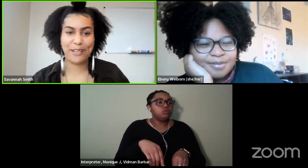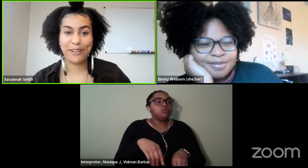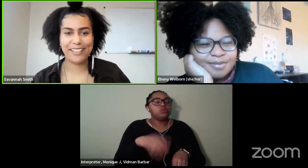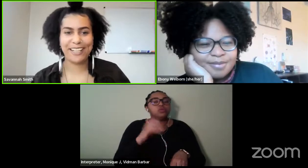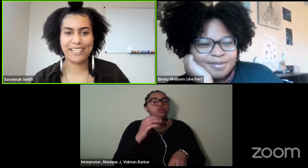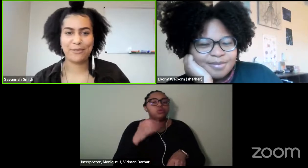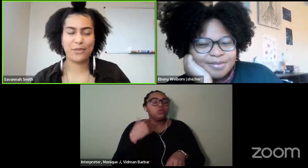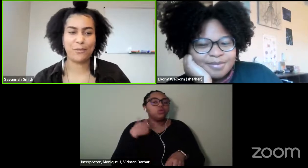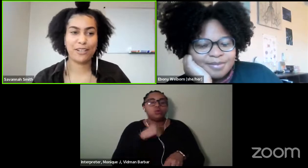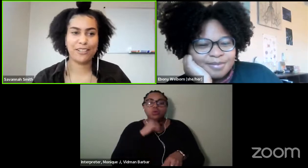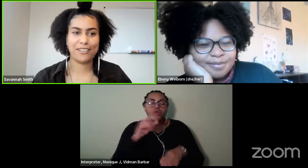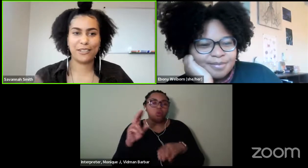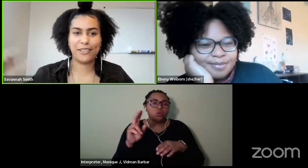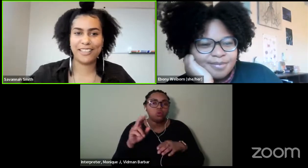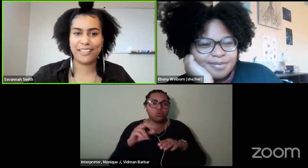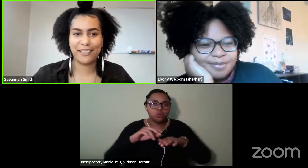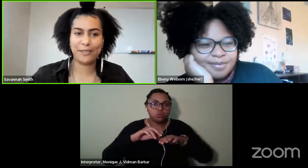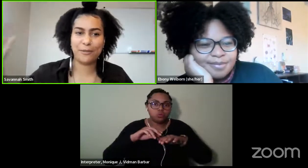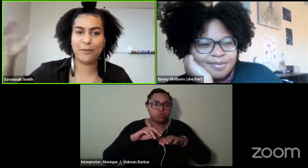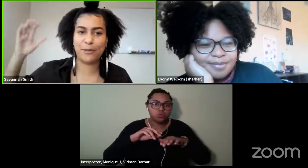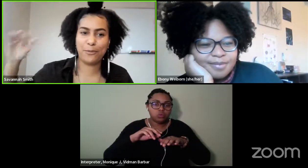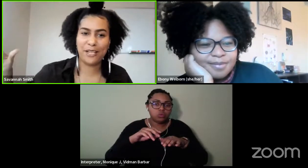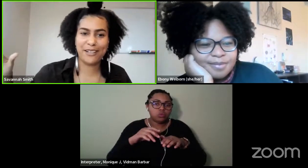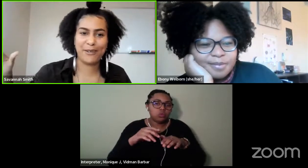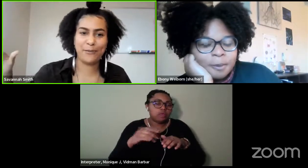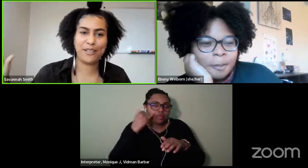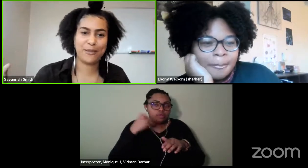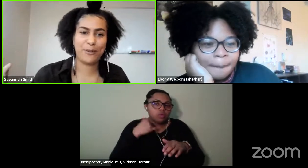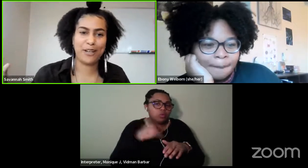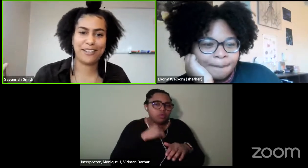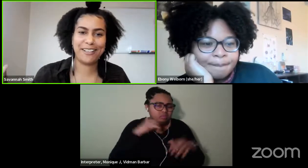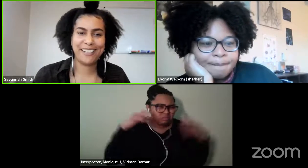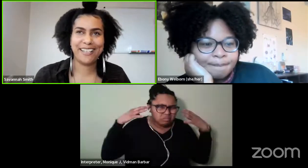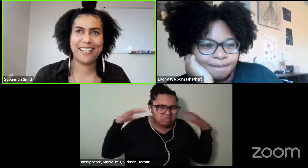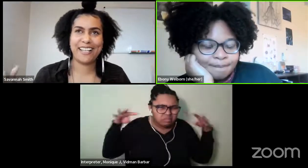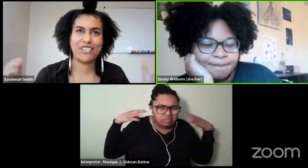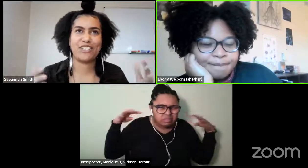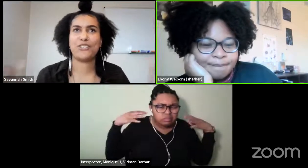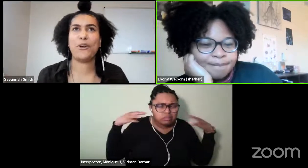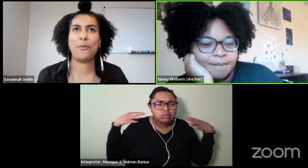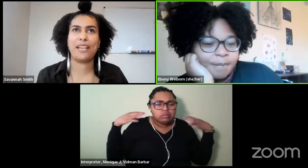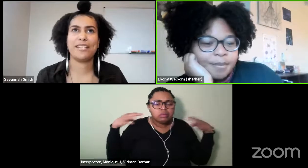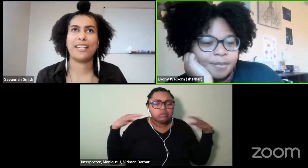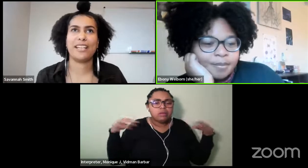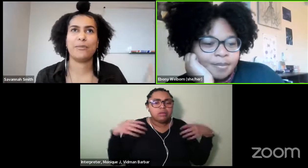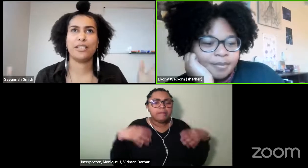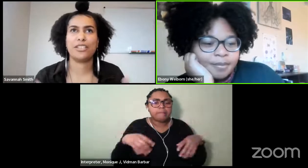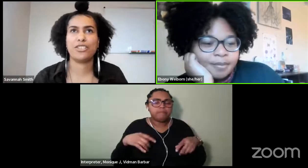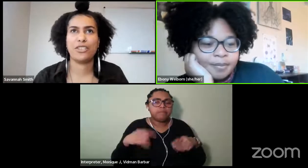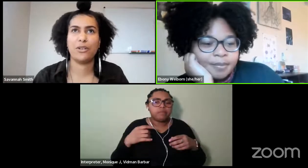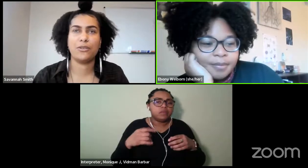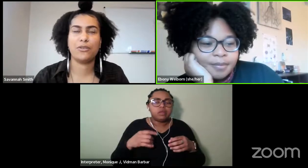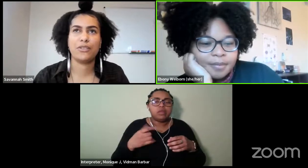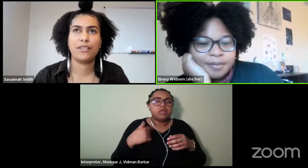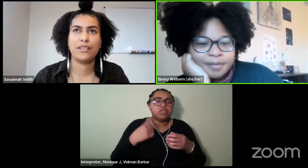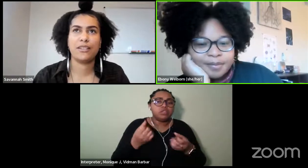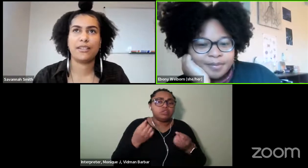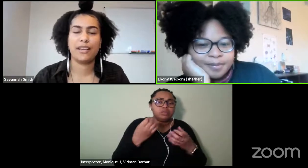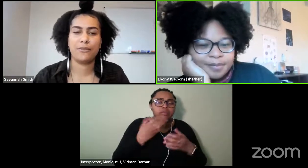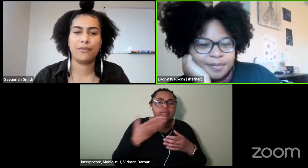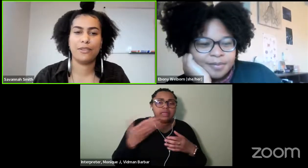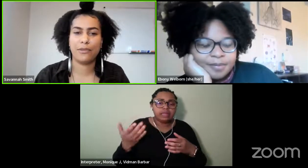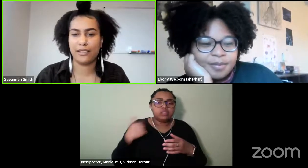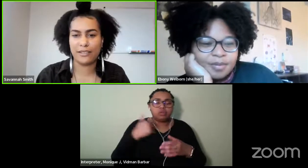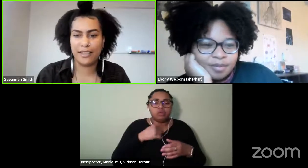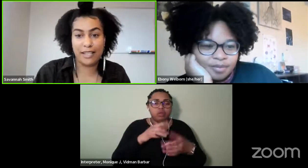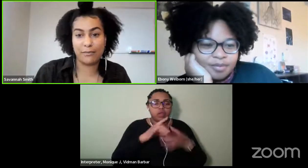swim when we aren't connected to water, to learning that literally we were one with the water. It's just so amazing. And it really just shows